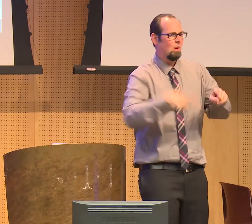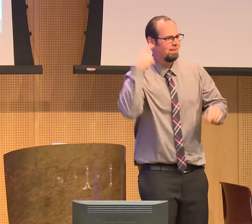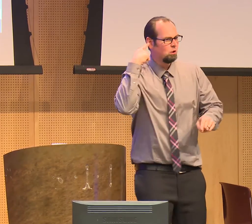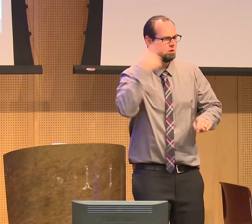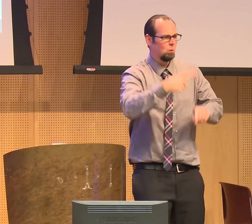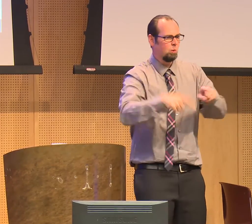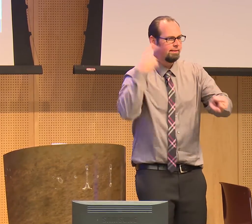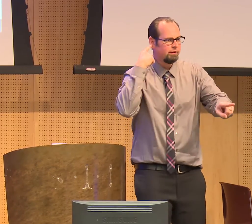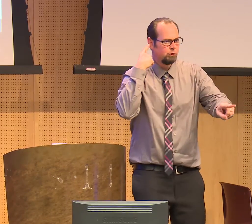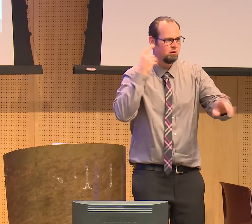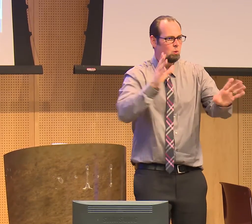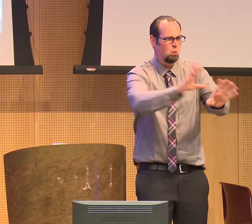you cannot hear.